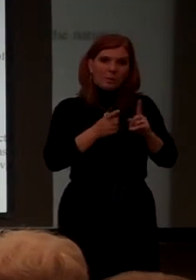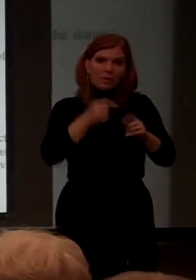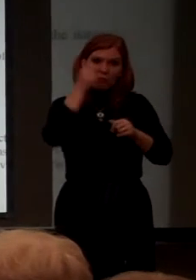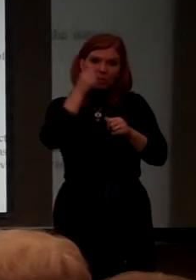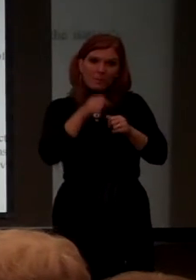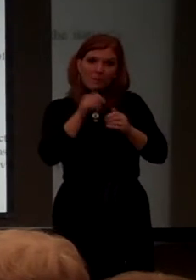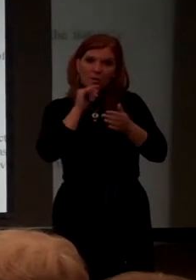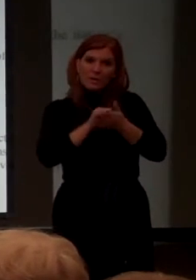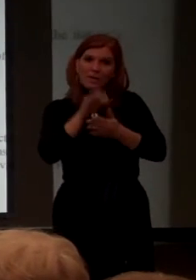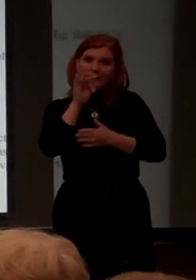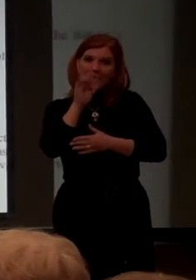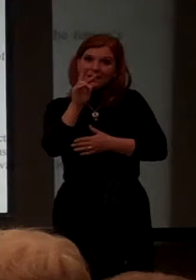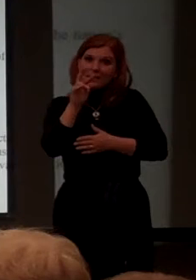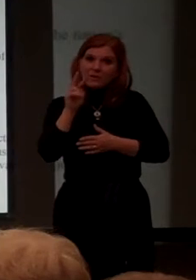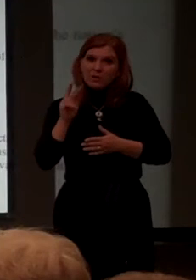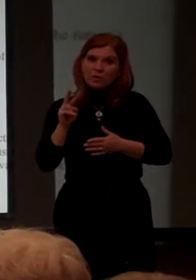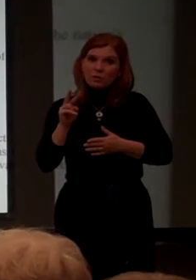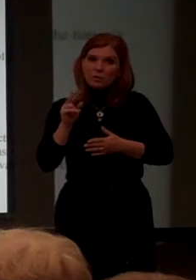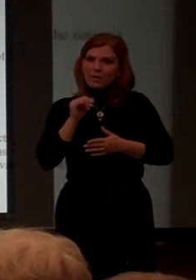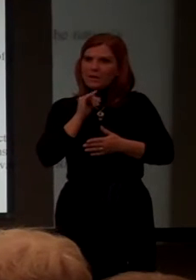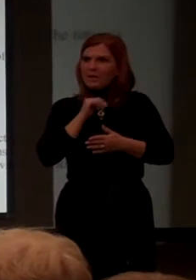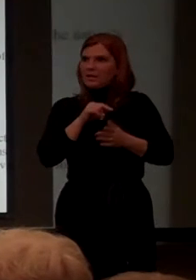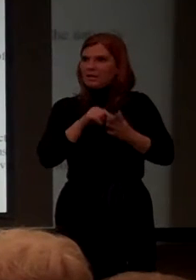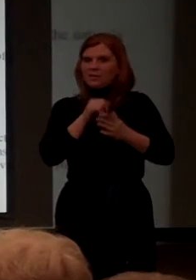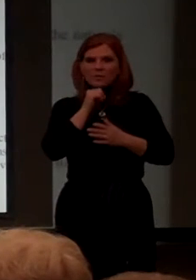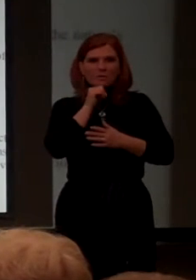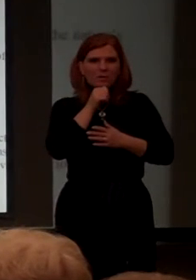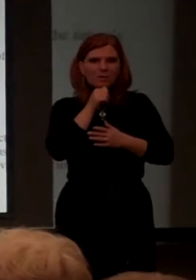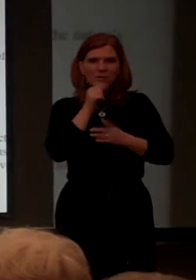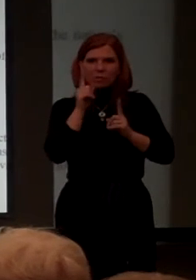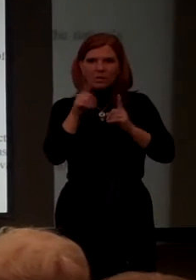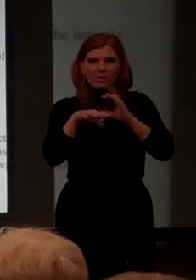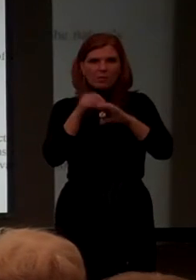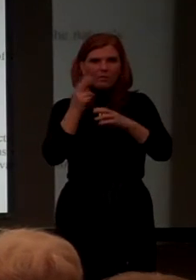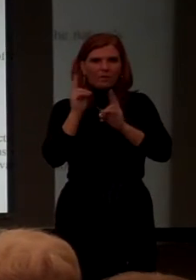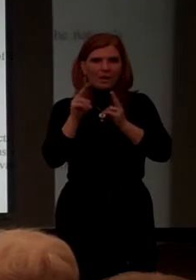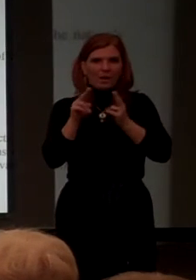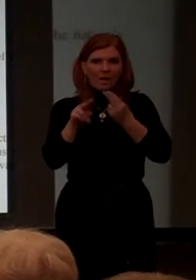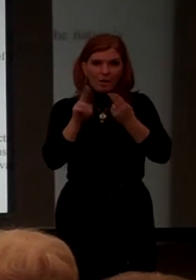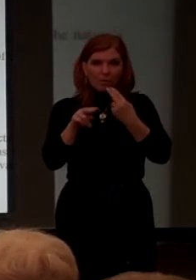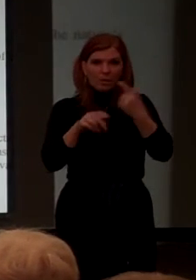mind that in 1972, there is not even an exit there.